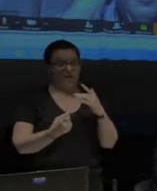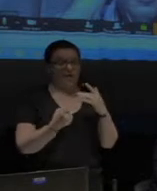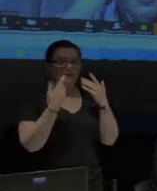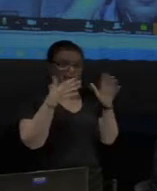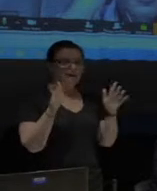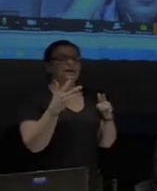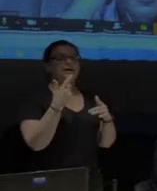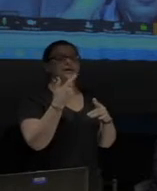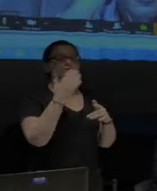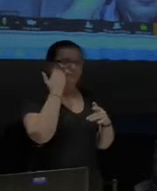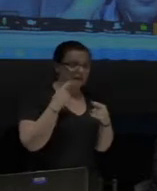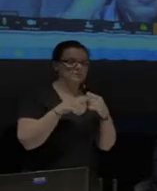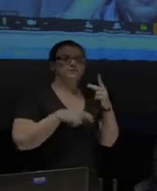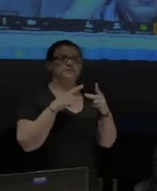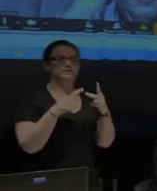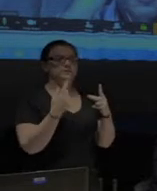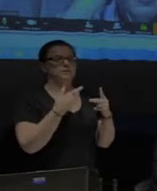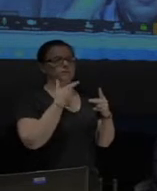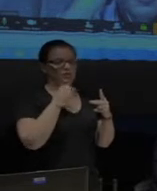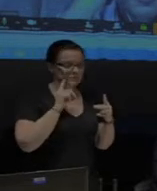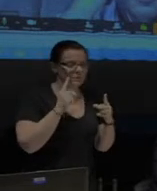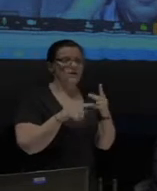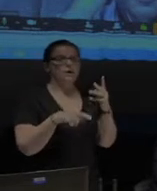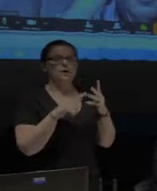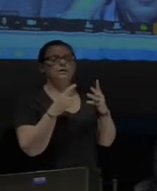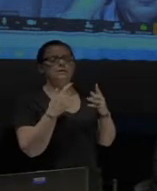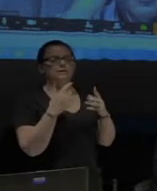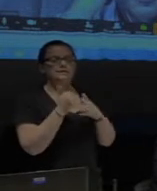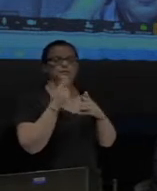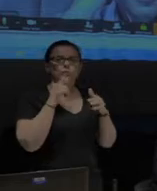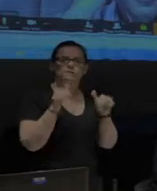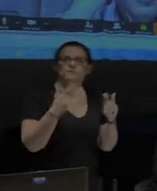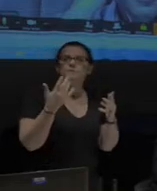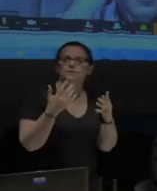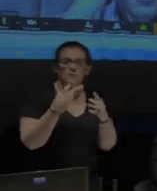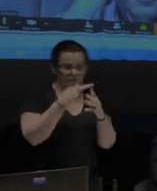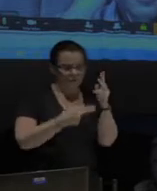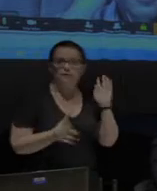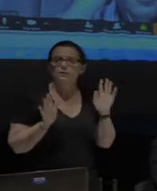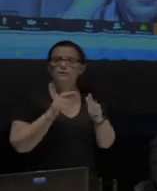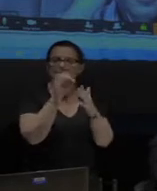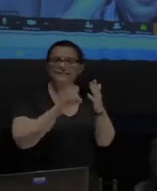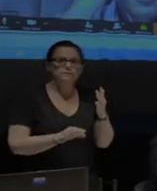race, we've done gender, we've done sexual identity. So, John, I'll throw that to you